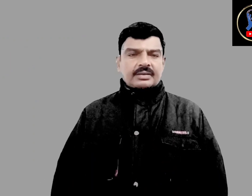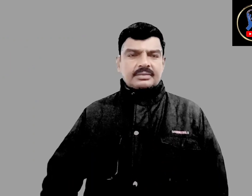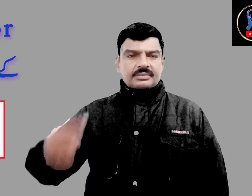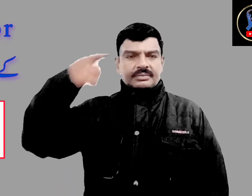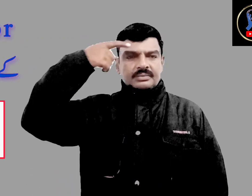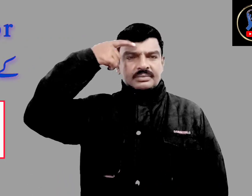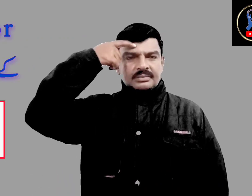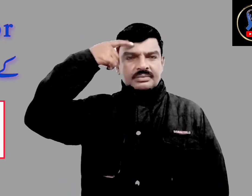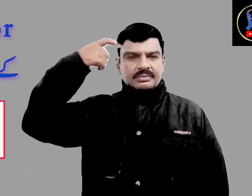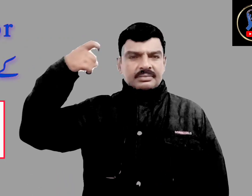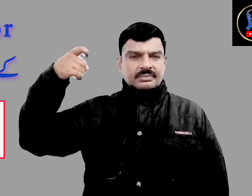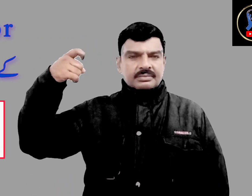far,